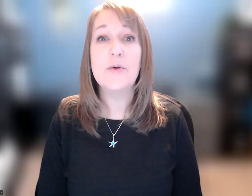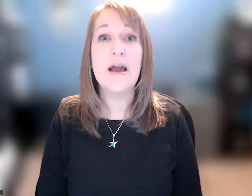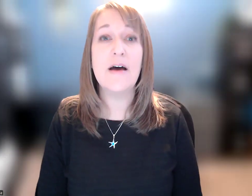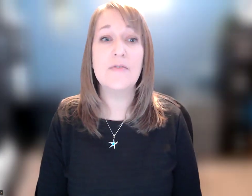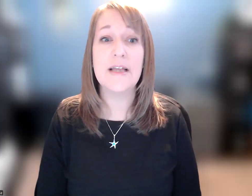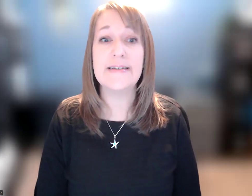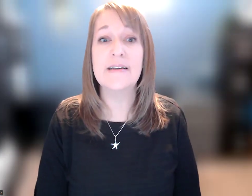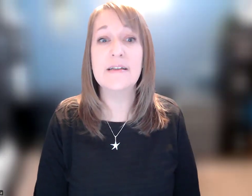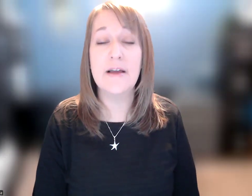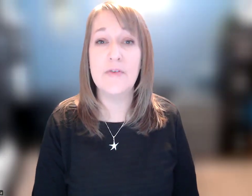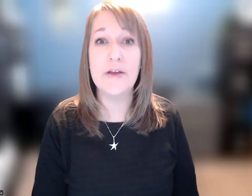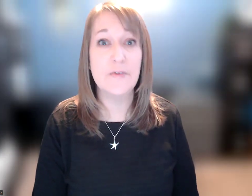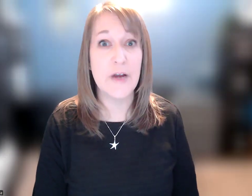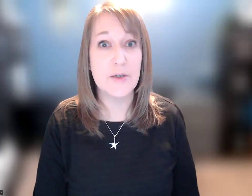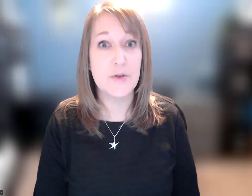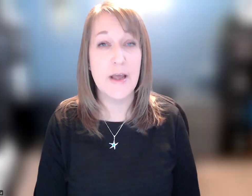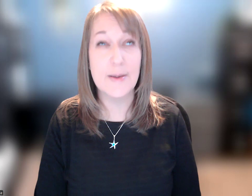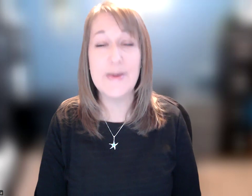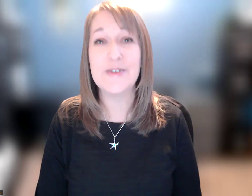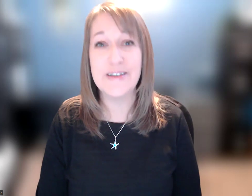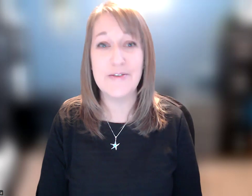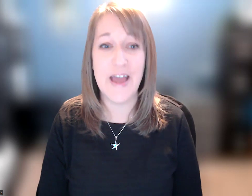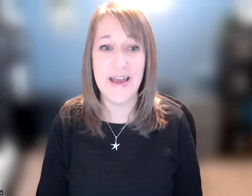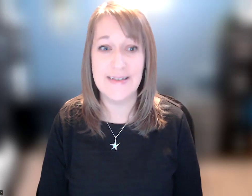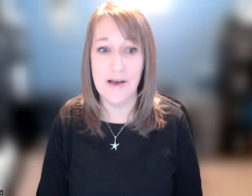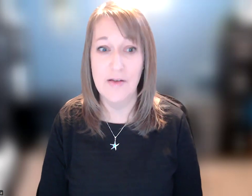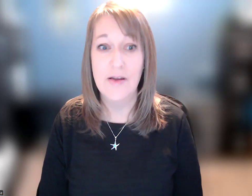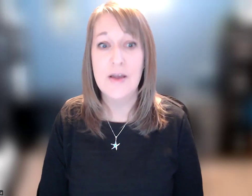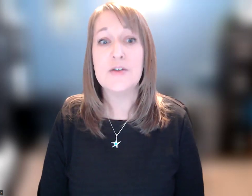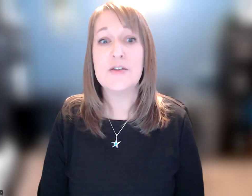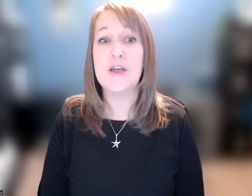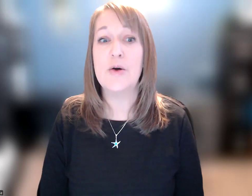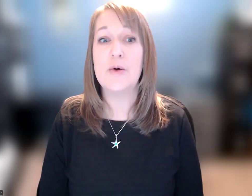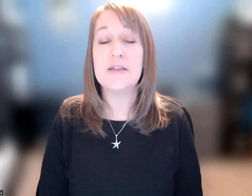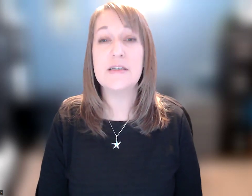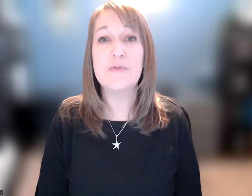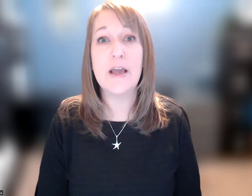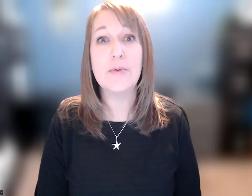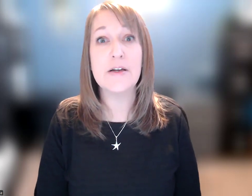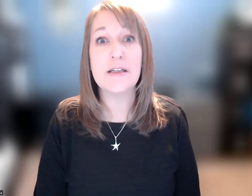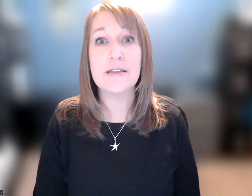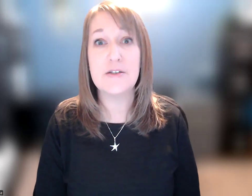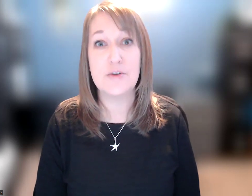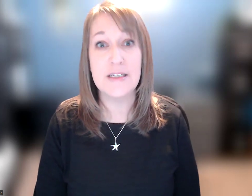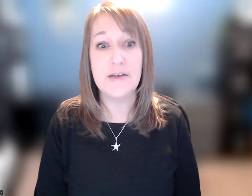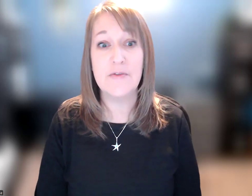Here we have lesson 11 for elementary level ASL. So this is vocabulary list